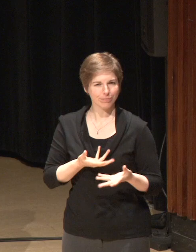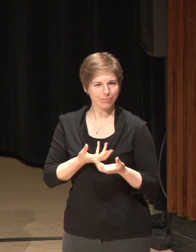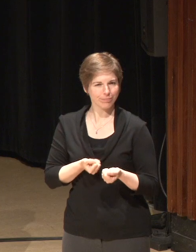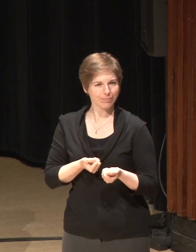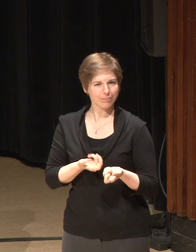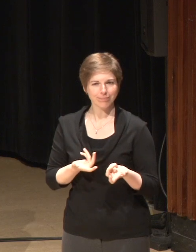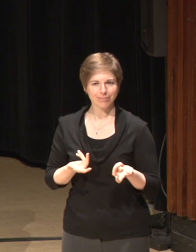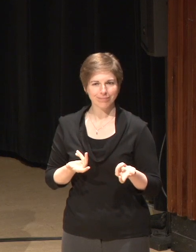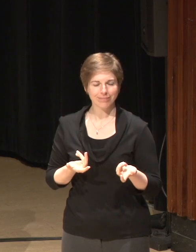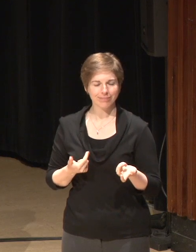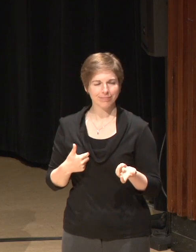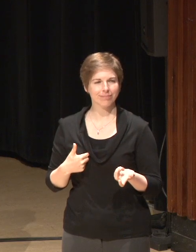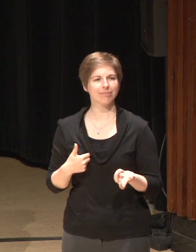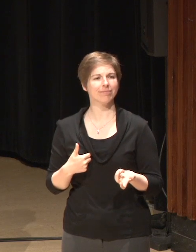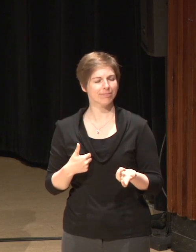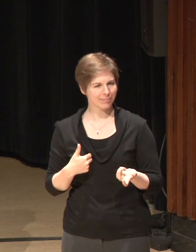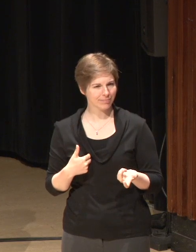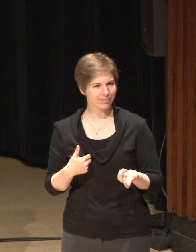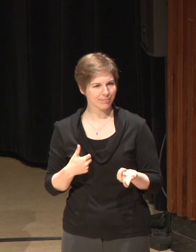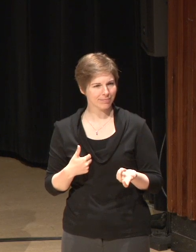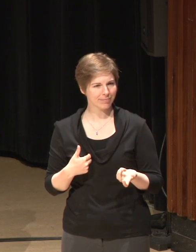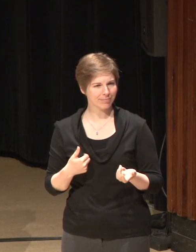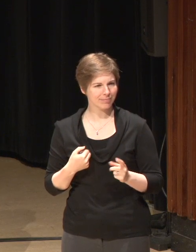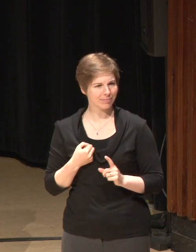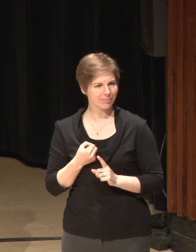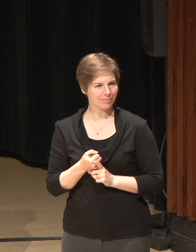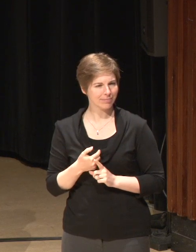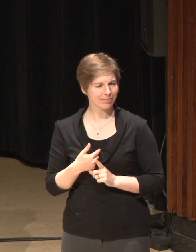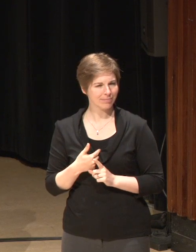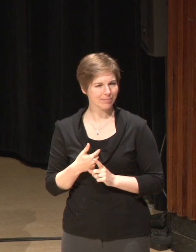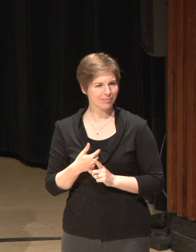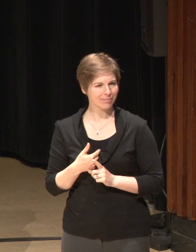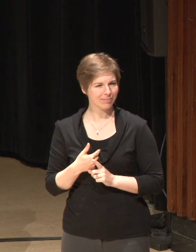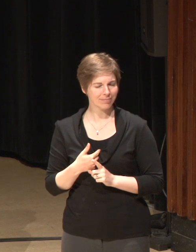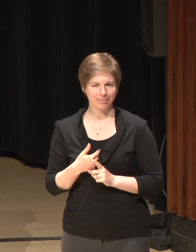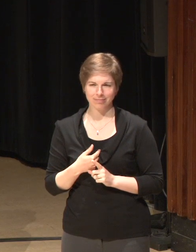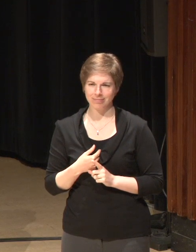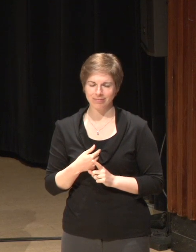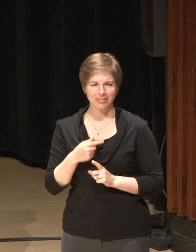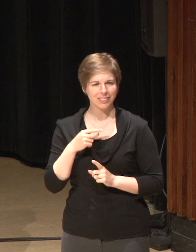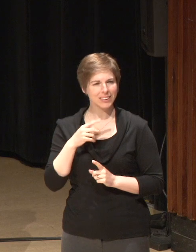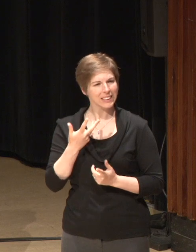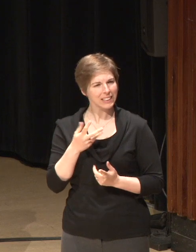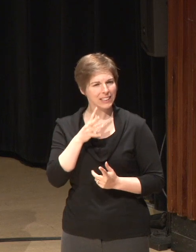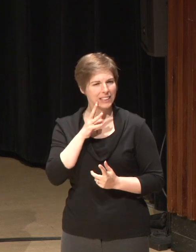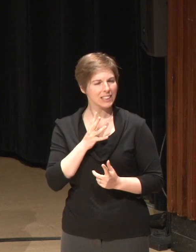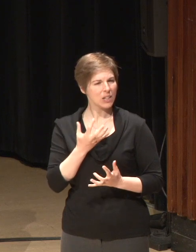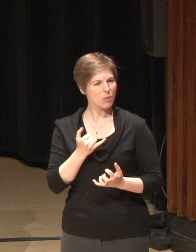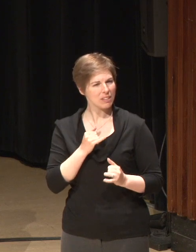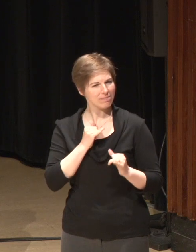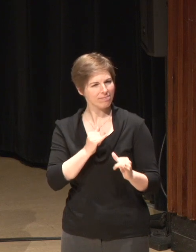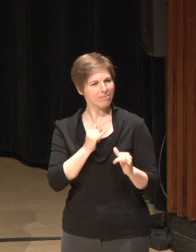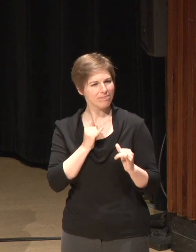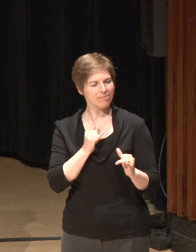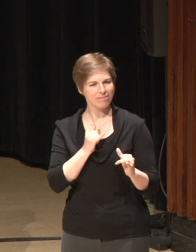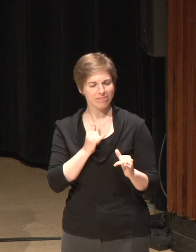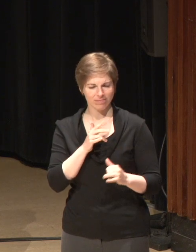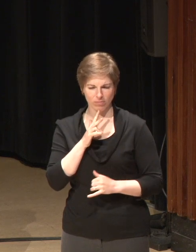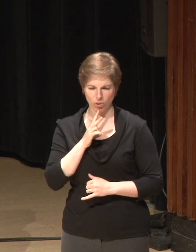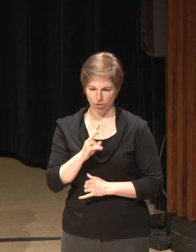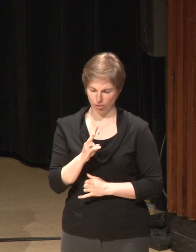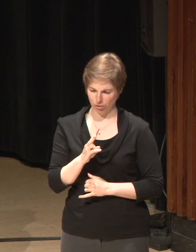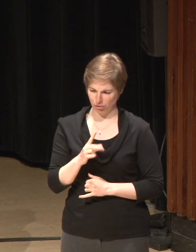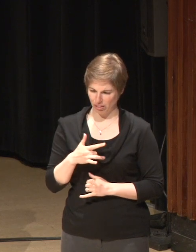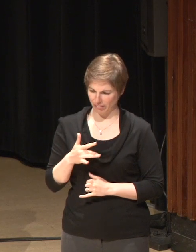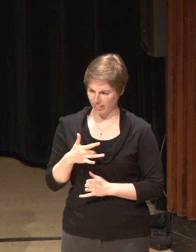way. I envied her. I longed to be so sure of my own journey. At 32, I felt like a pebble